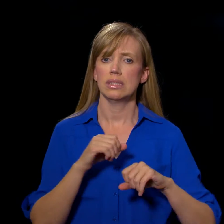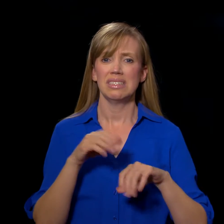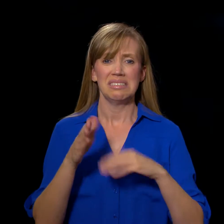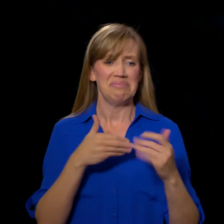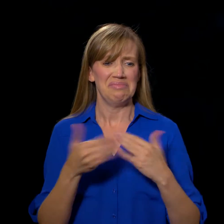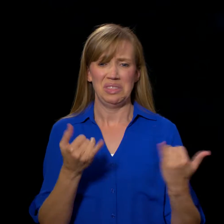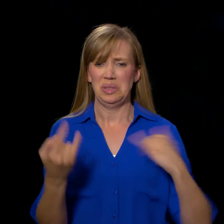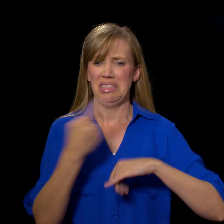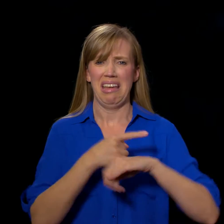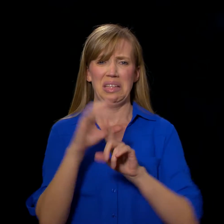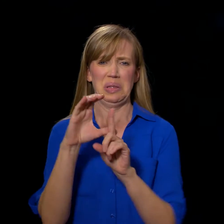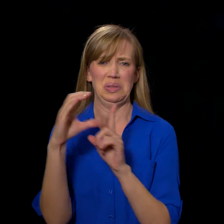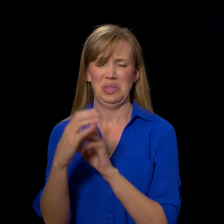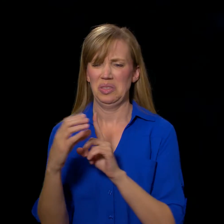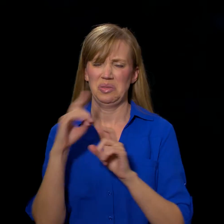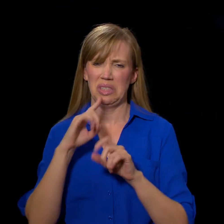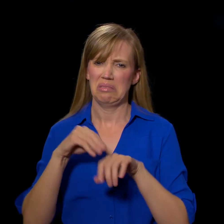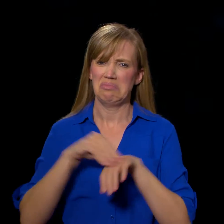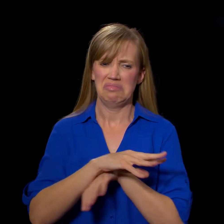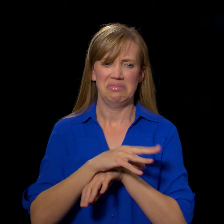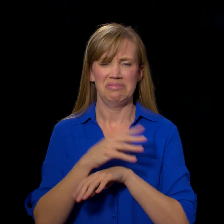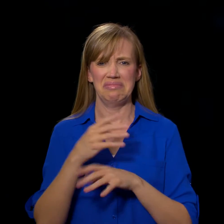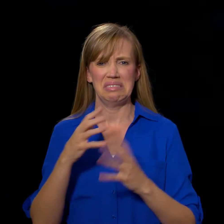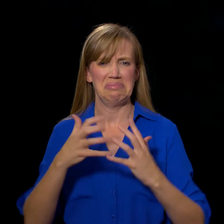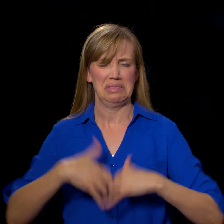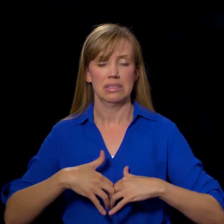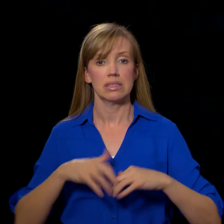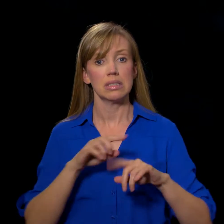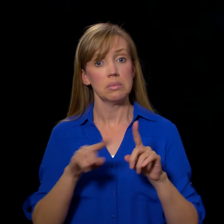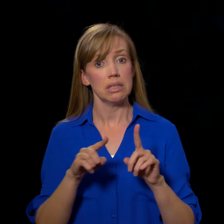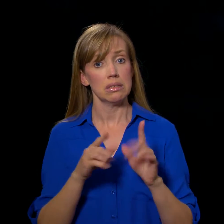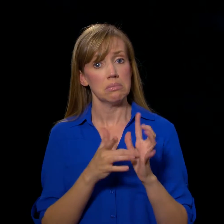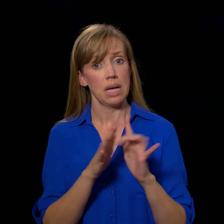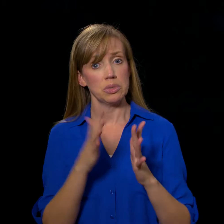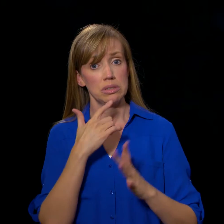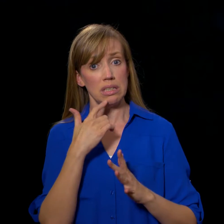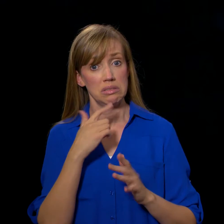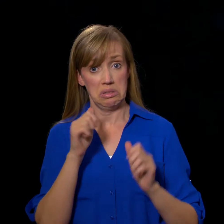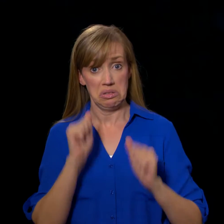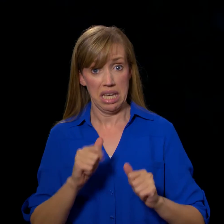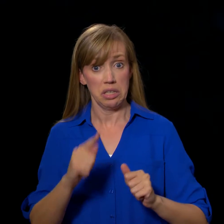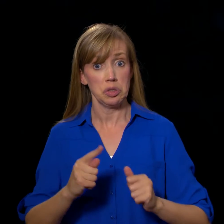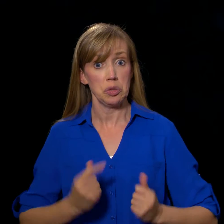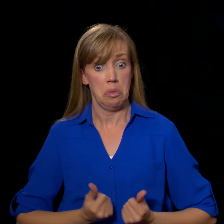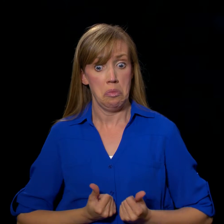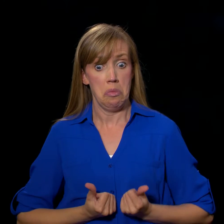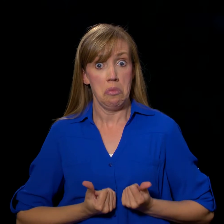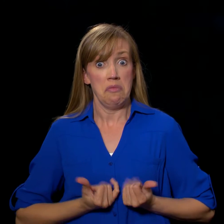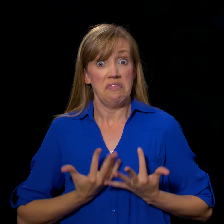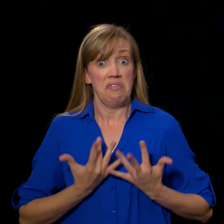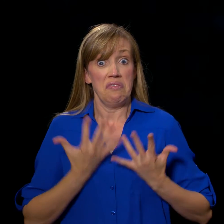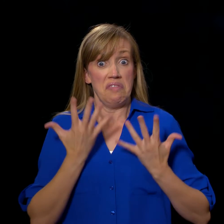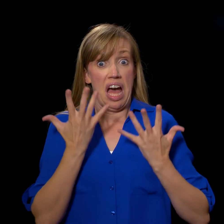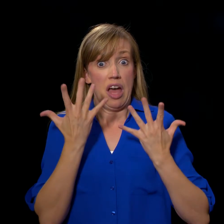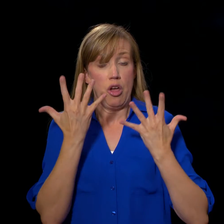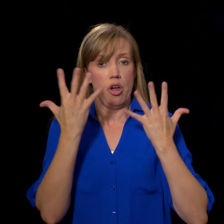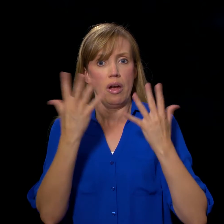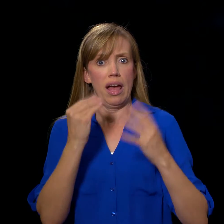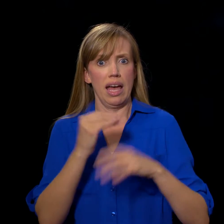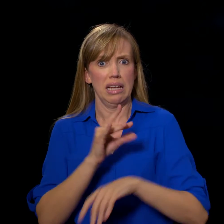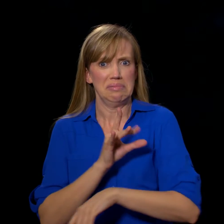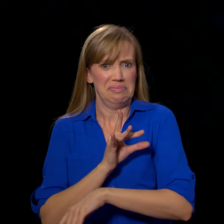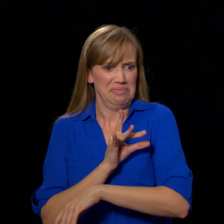carelessness about morals that's prevalent today, God says in Proverbs 6 and verse 27, "Can a man take fire to his bosom and his clothes not